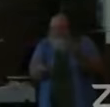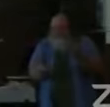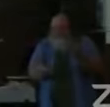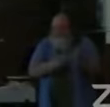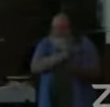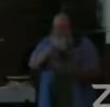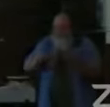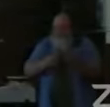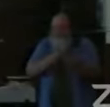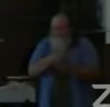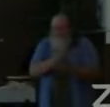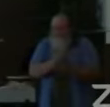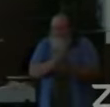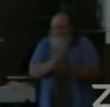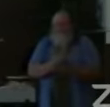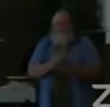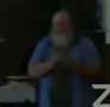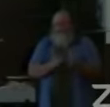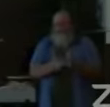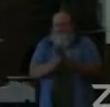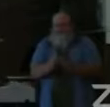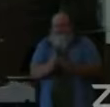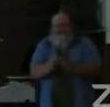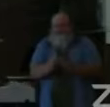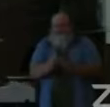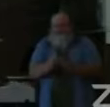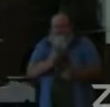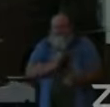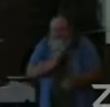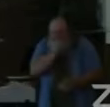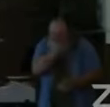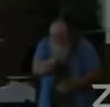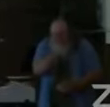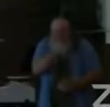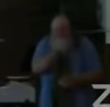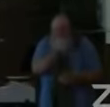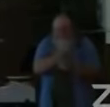Jesus promised to give us peace even though we're going to have trouble in the world.